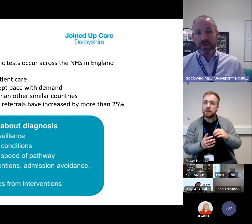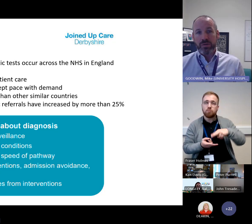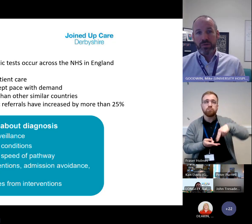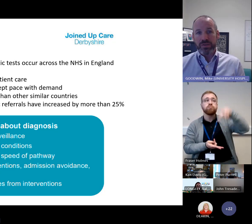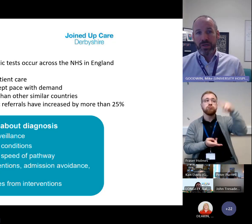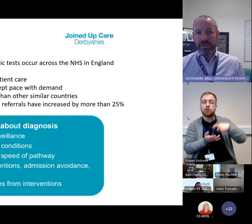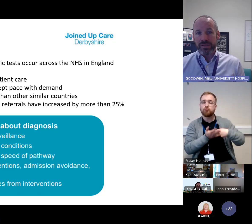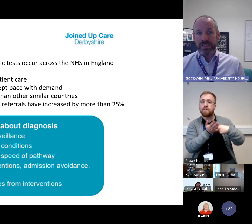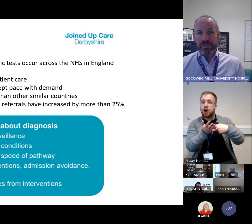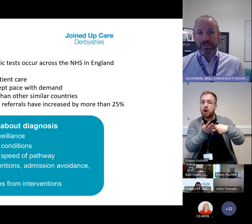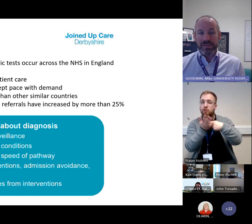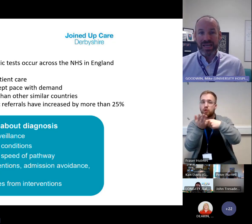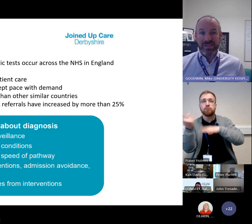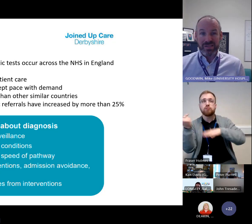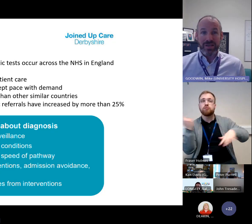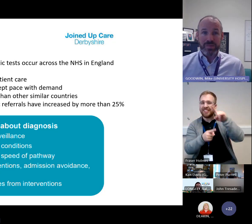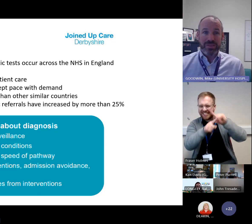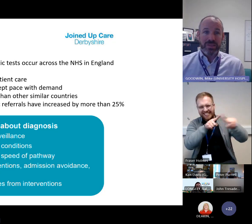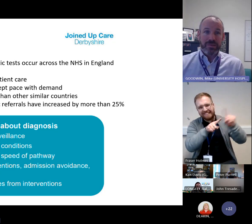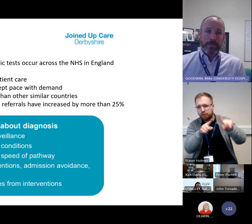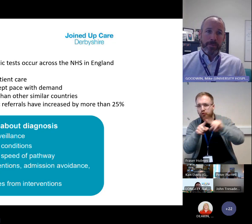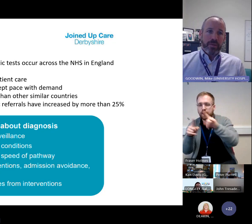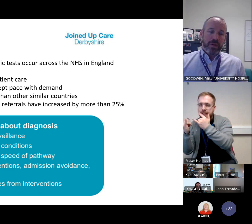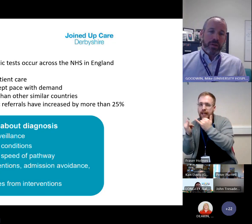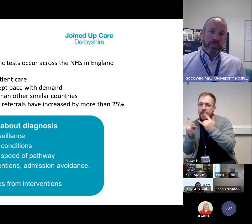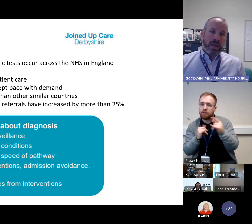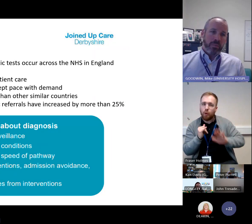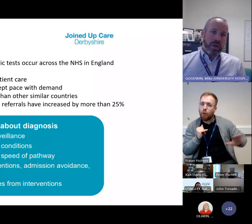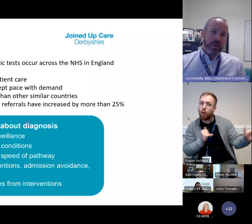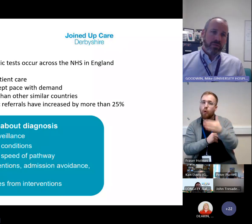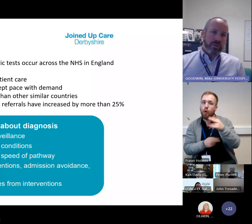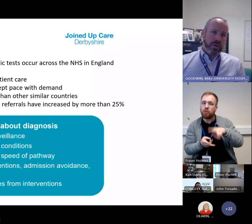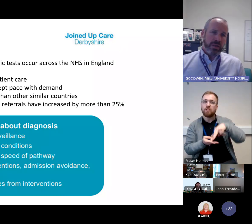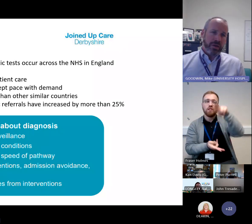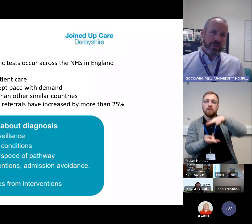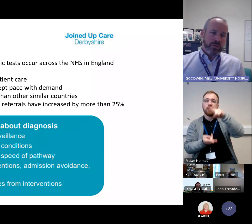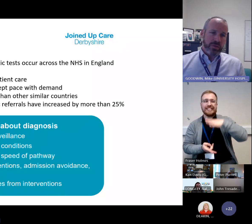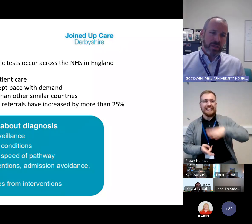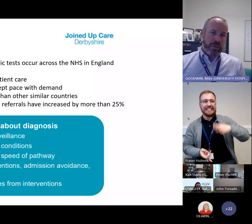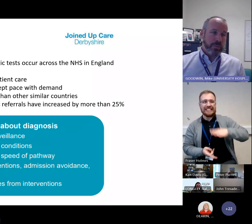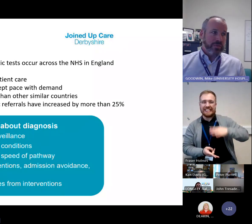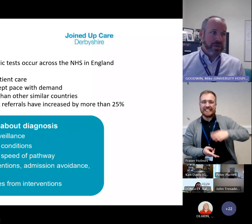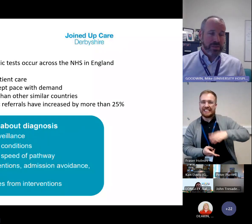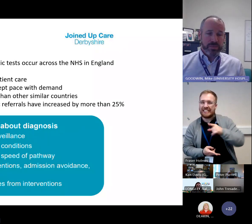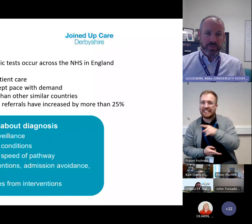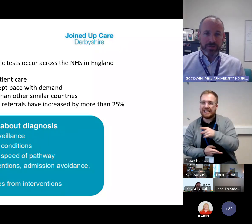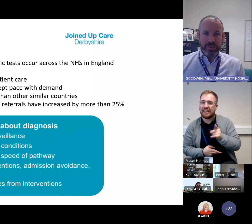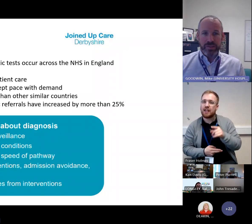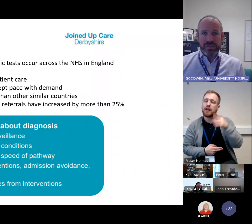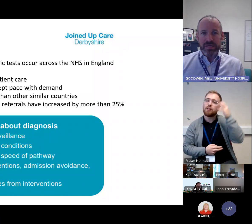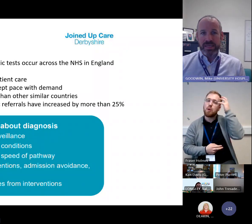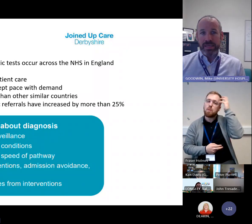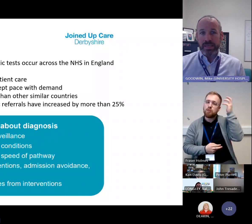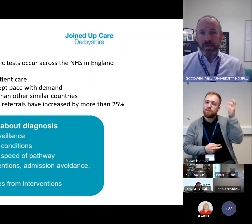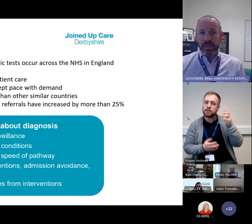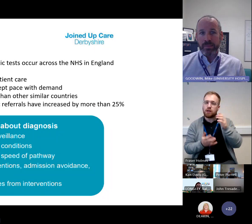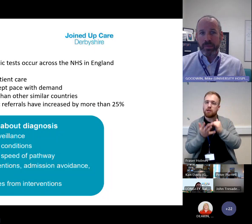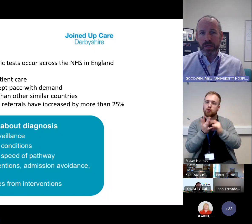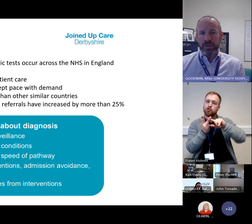across all the diagnostic test types. And a guy called Professor Sir Mike Richards